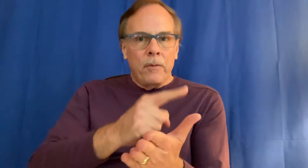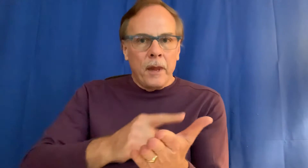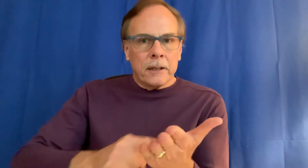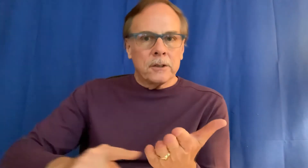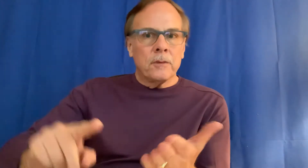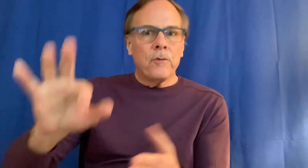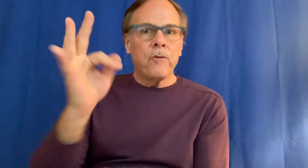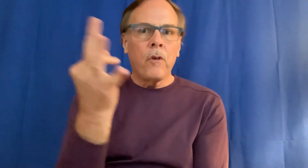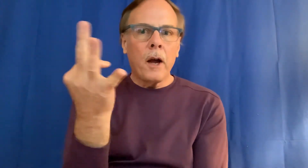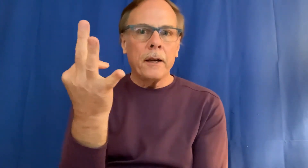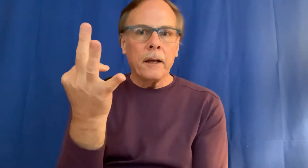Next Friday